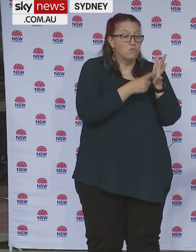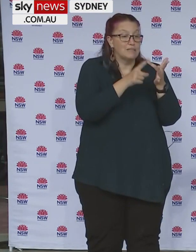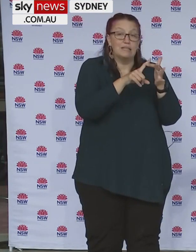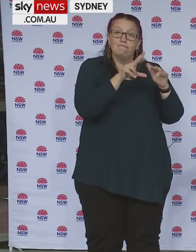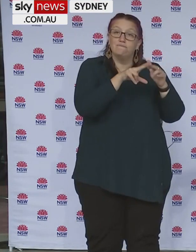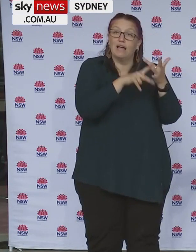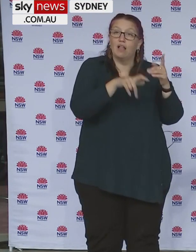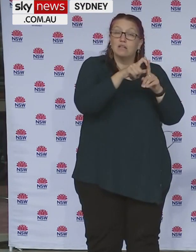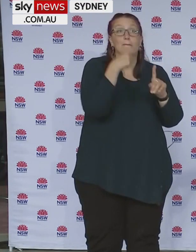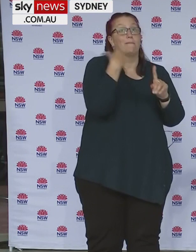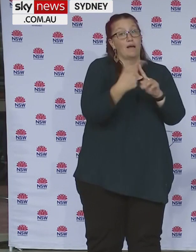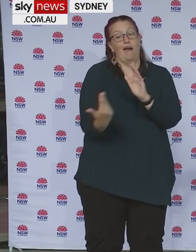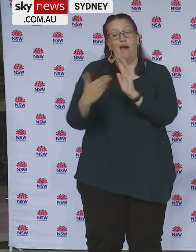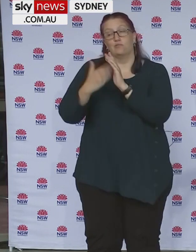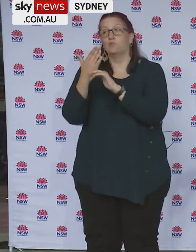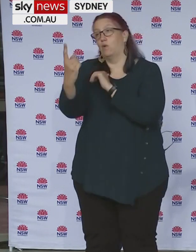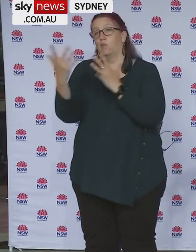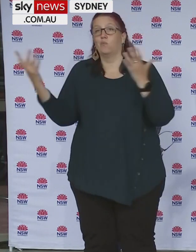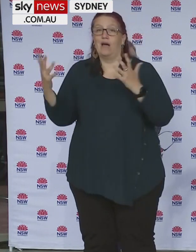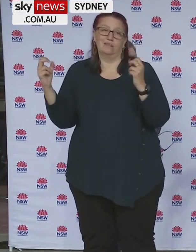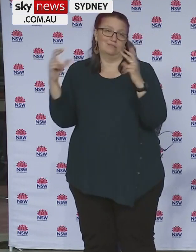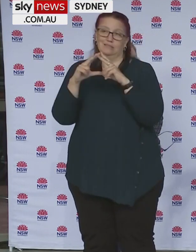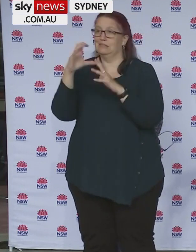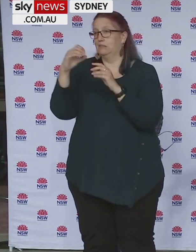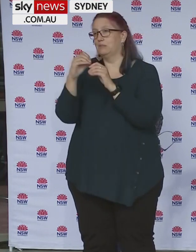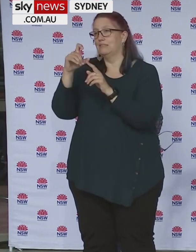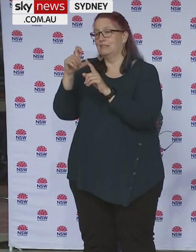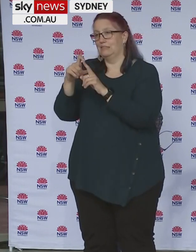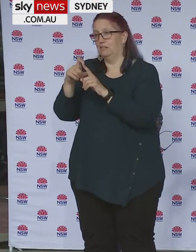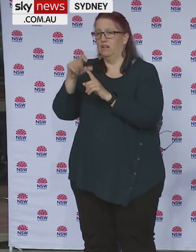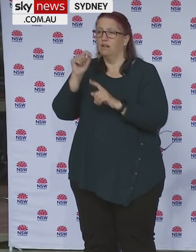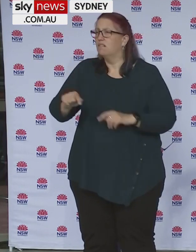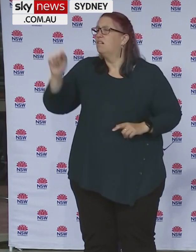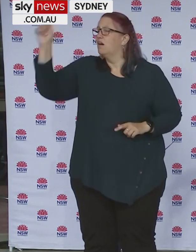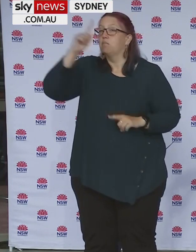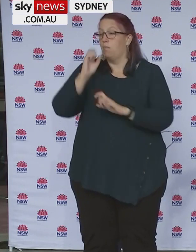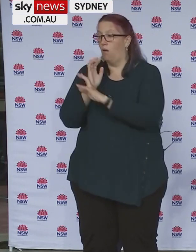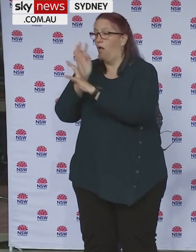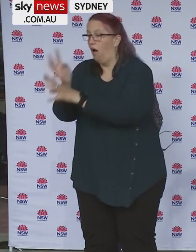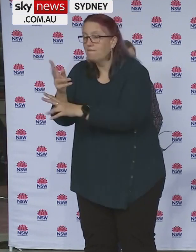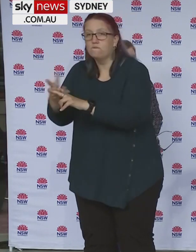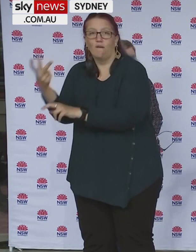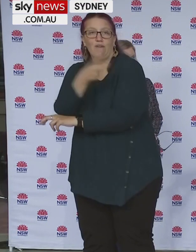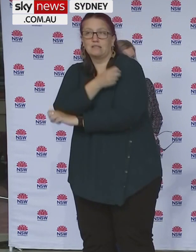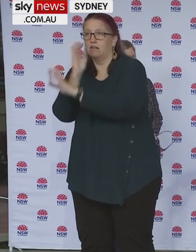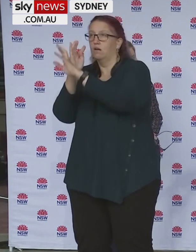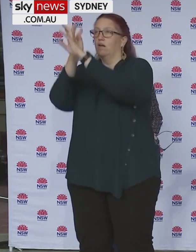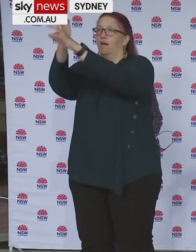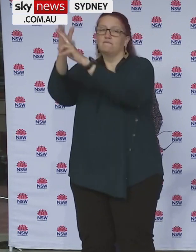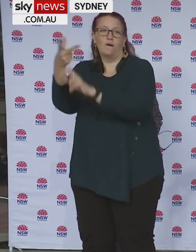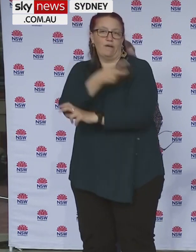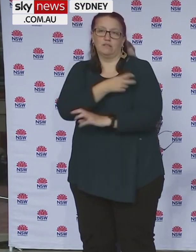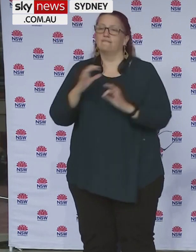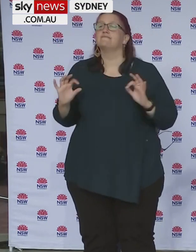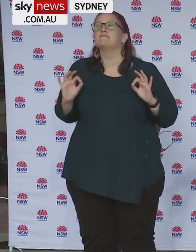that are available across the state. We envisage that once these centres are up and running, that New South Wales Health